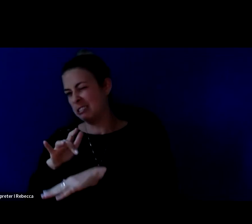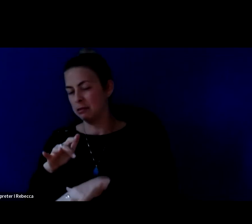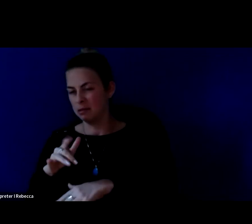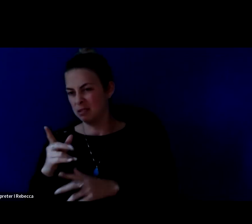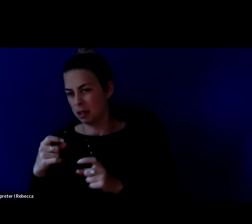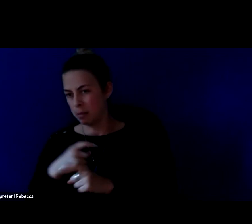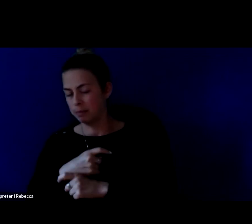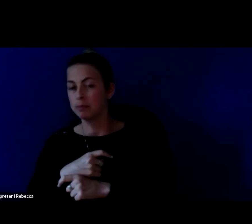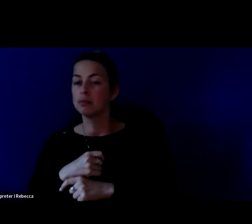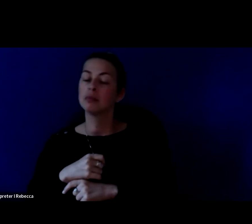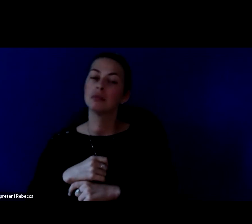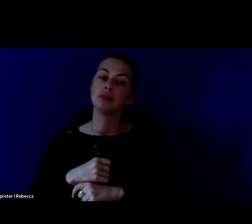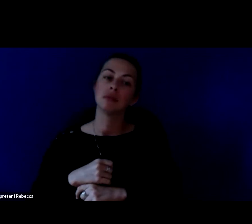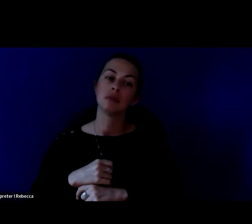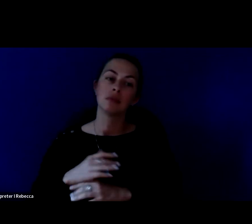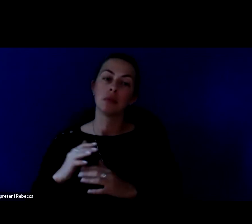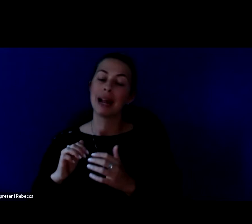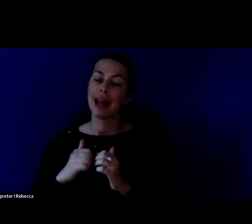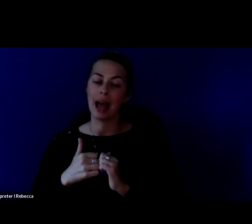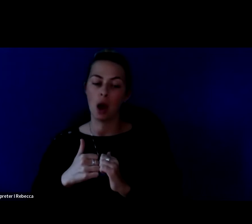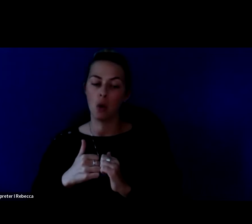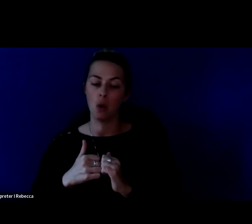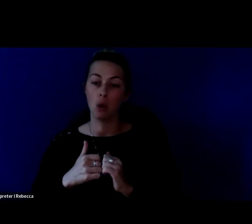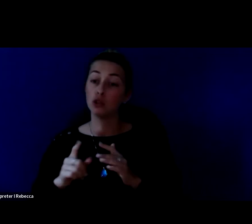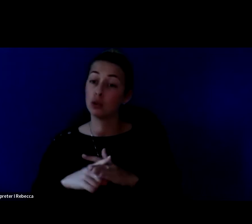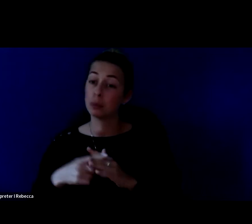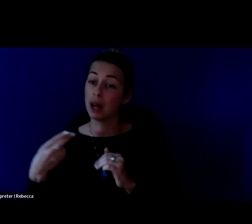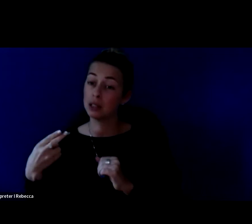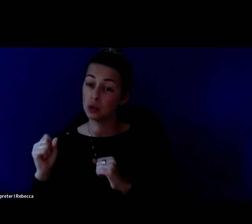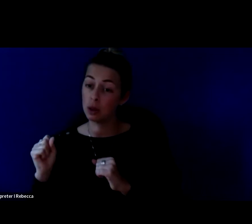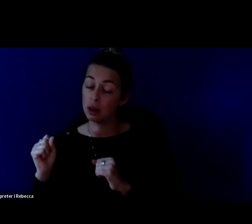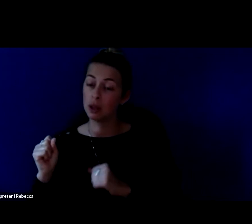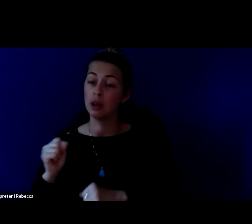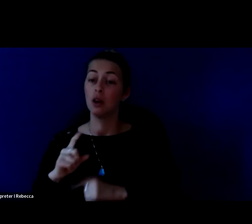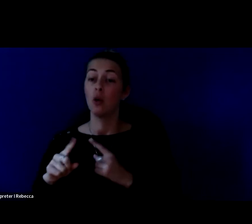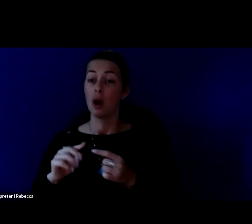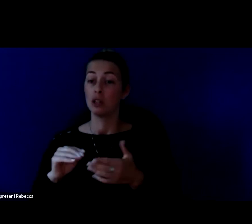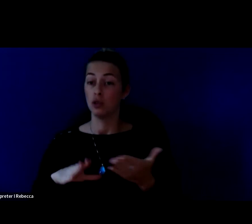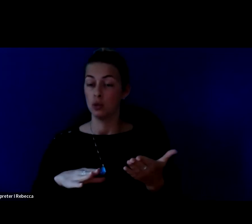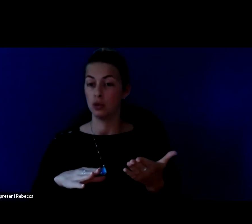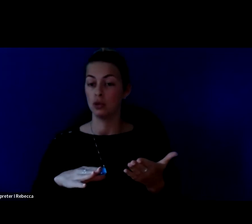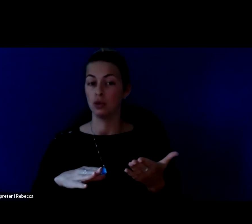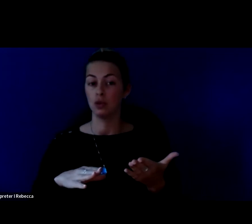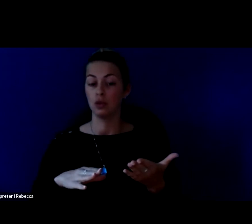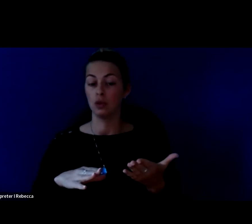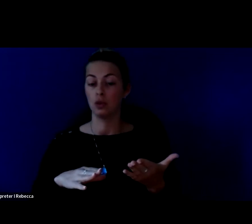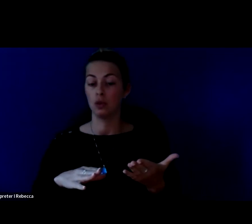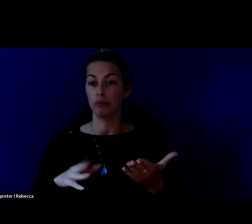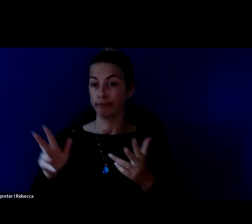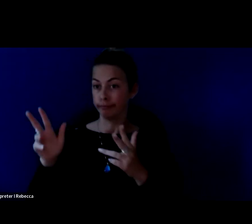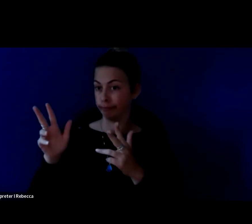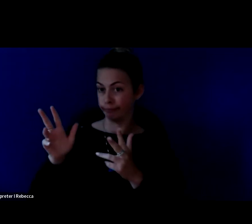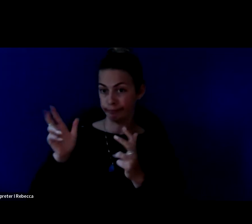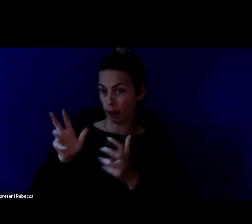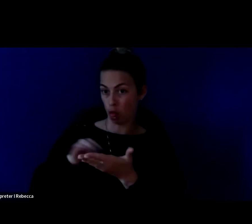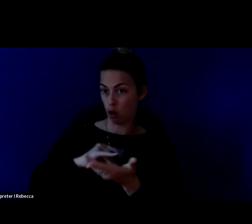But in terms of how this can be manifested in high school, I think when students are presented with some basic facts about America,